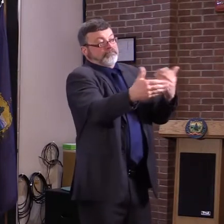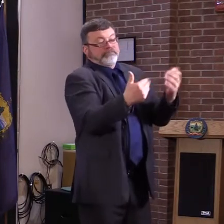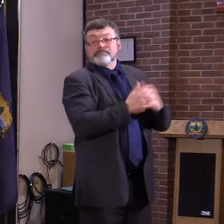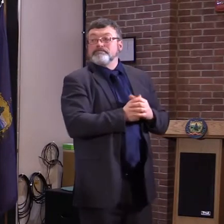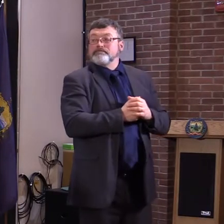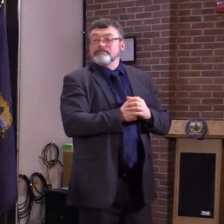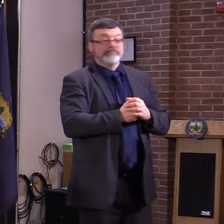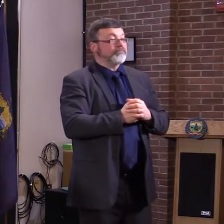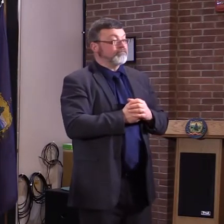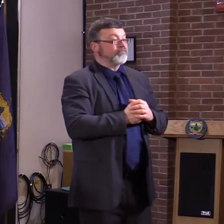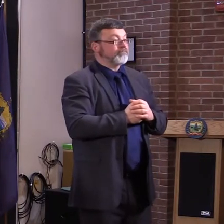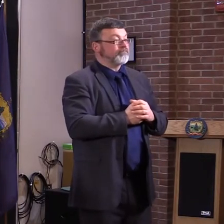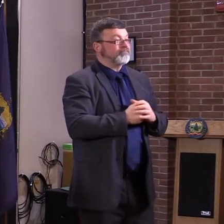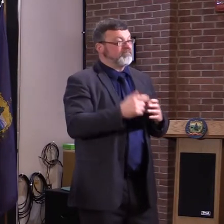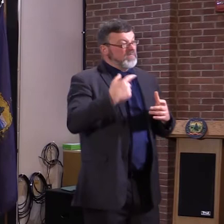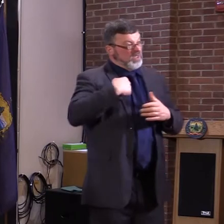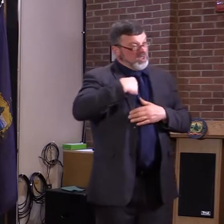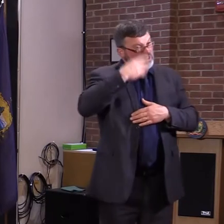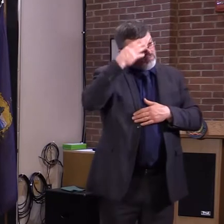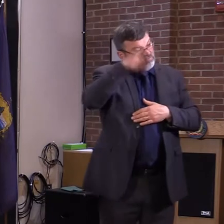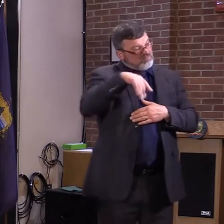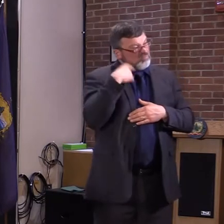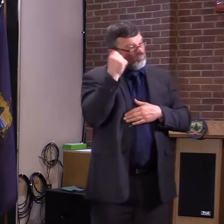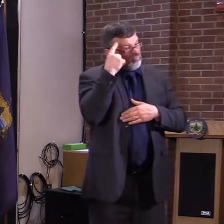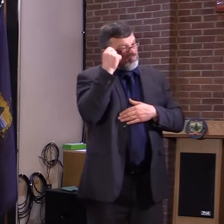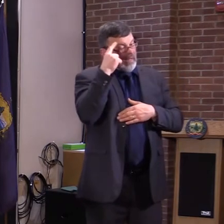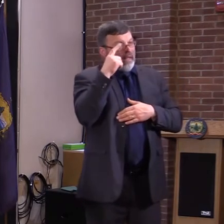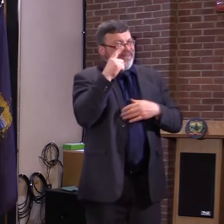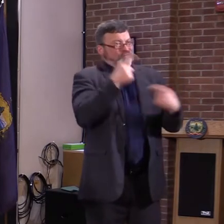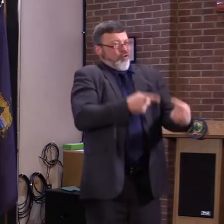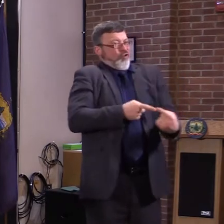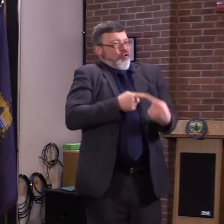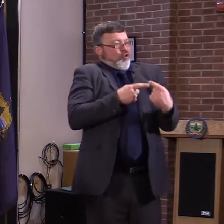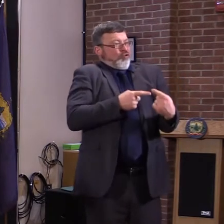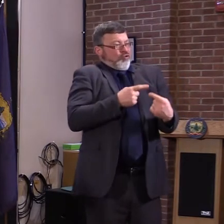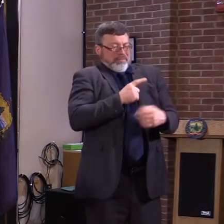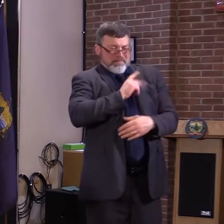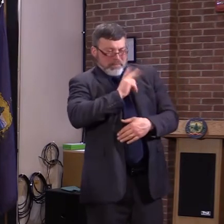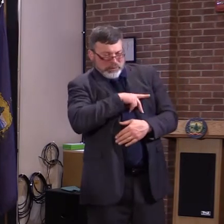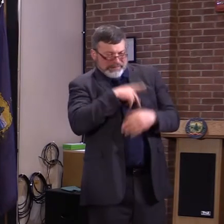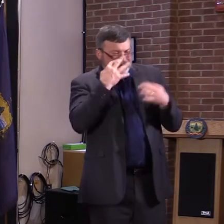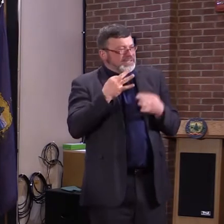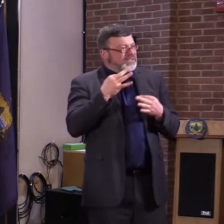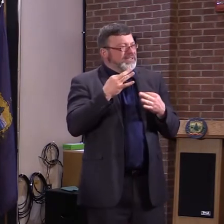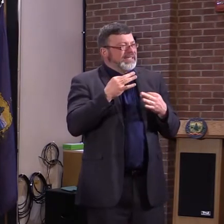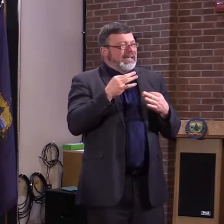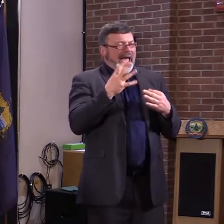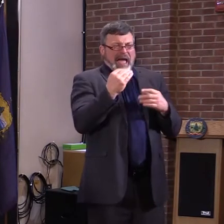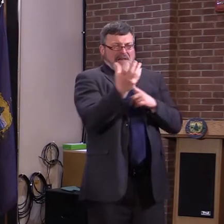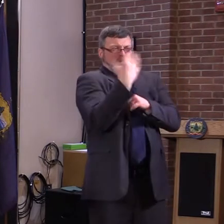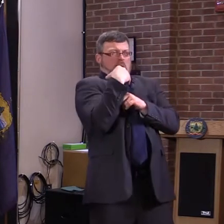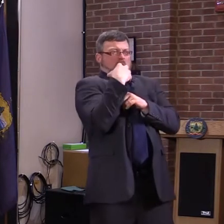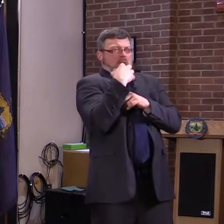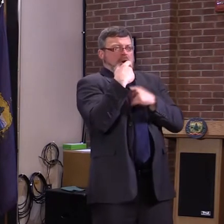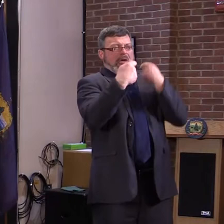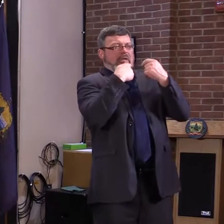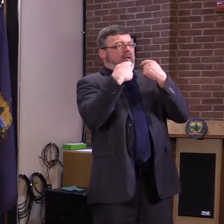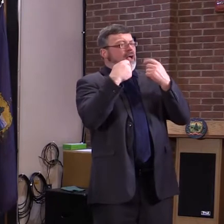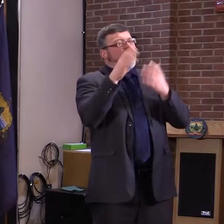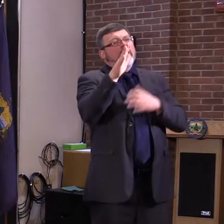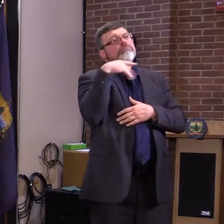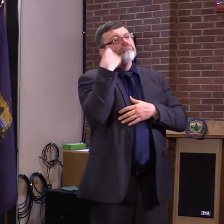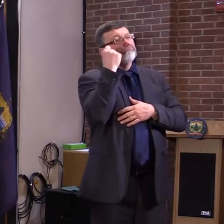understand the difficulty some see in this. It's about forcing them to do something that they will